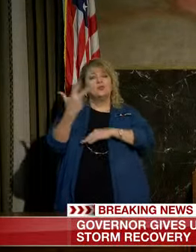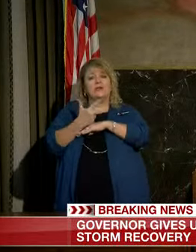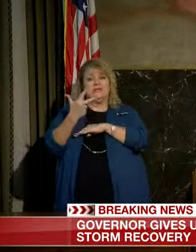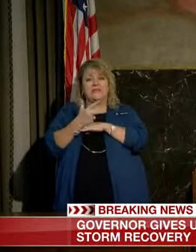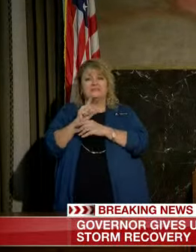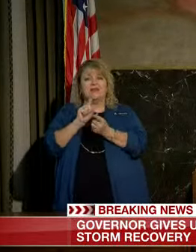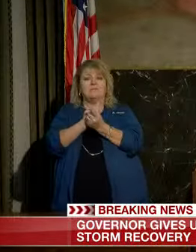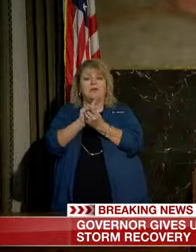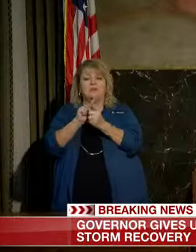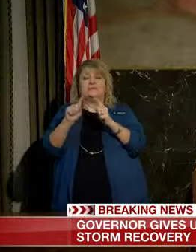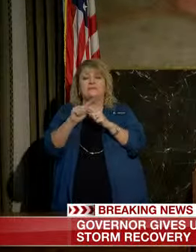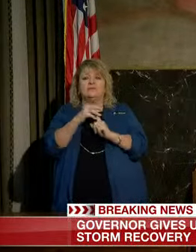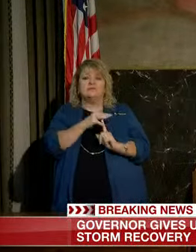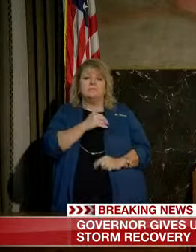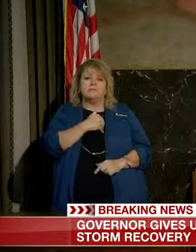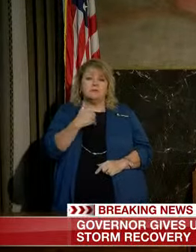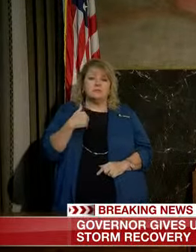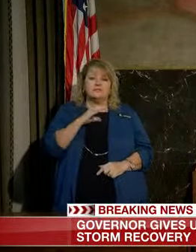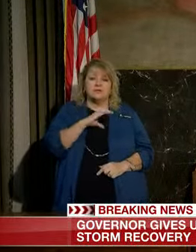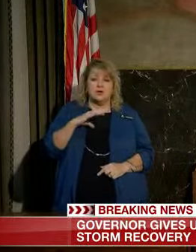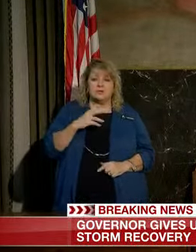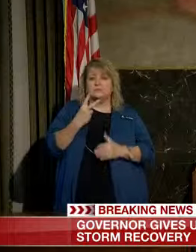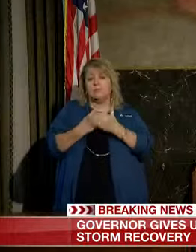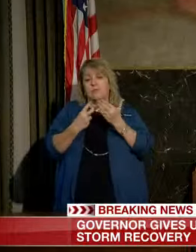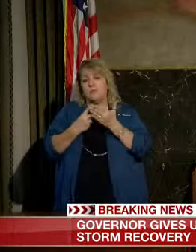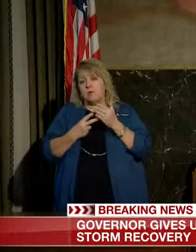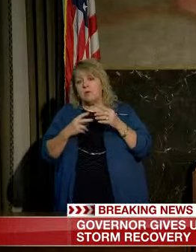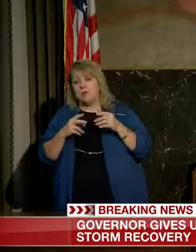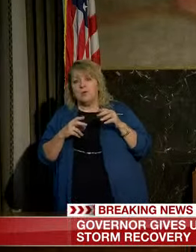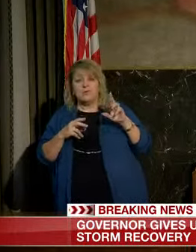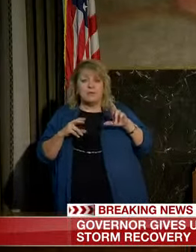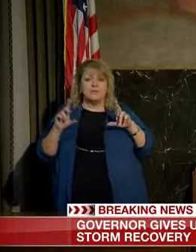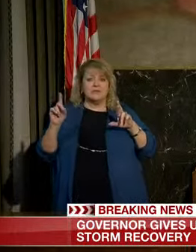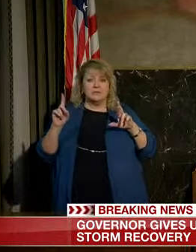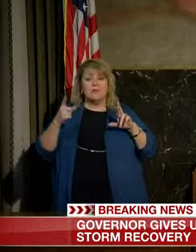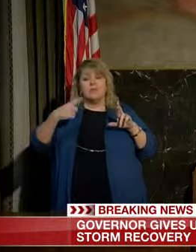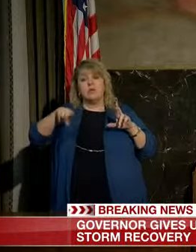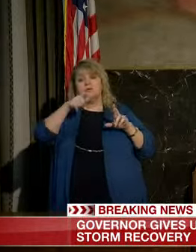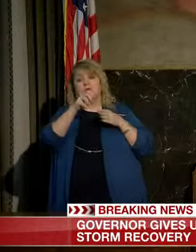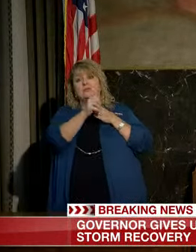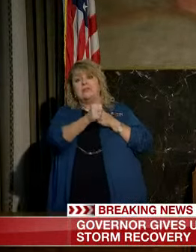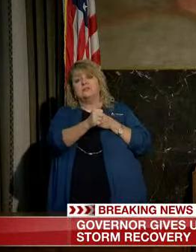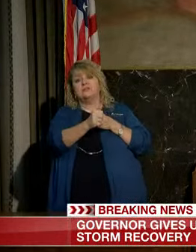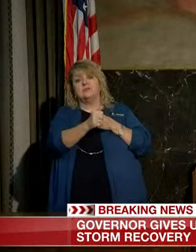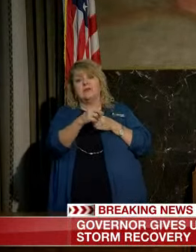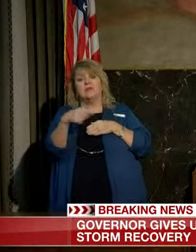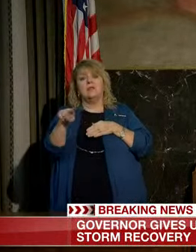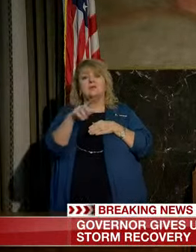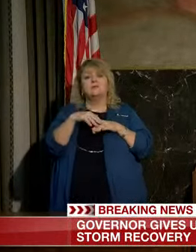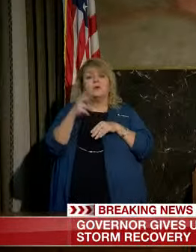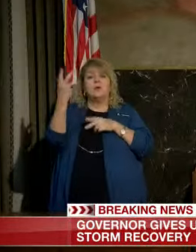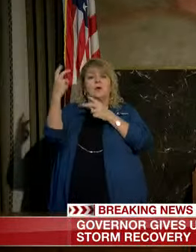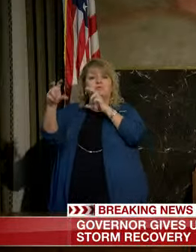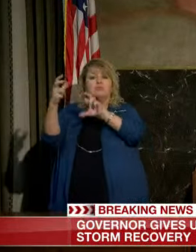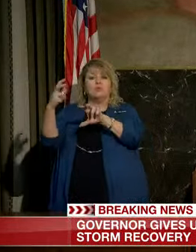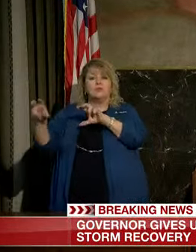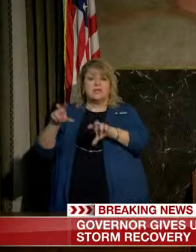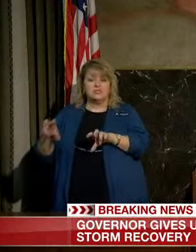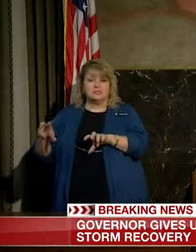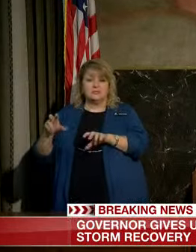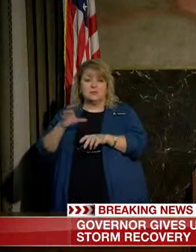met with members of Congress from both parties, primarily those in leadership and those on appropriations committees, both House and